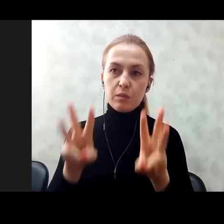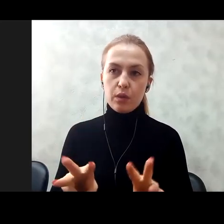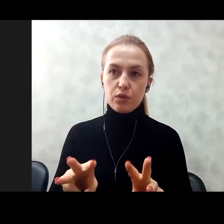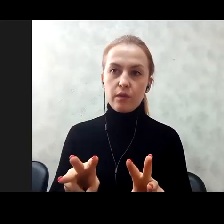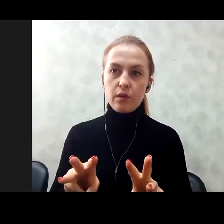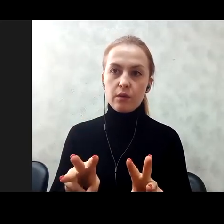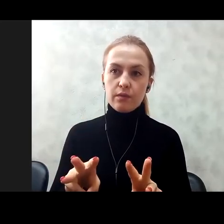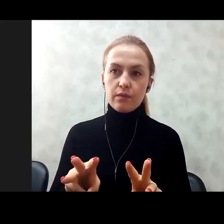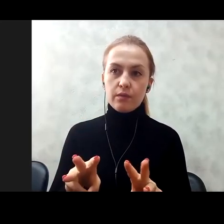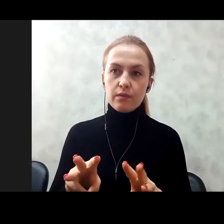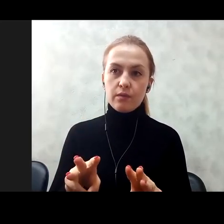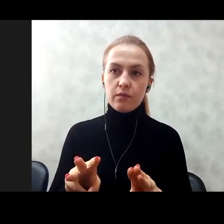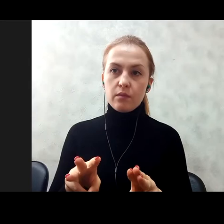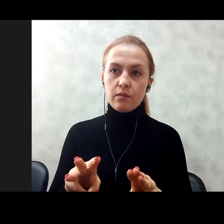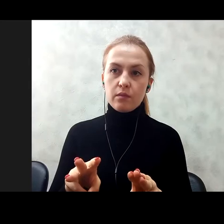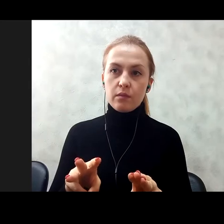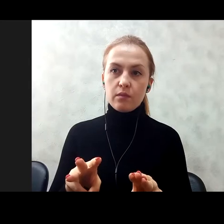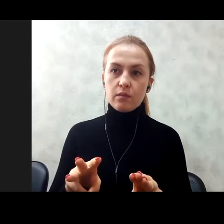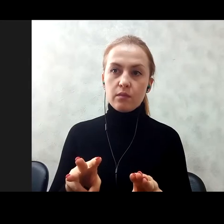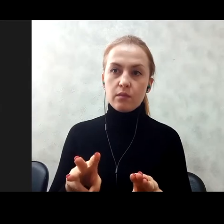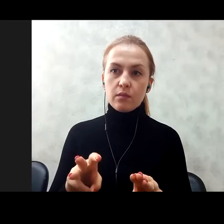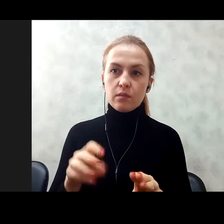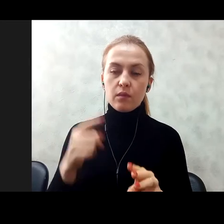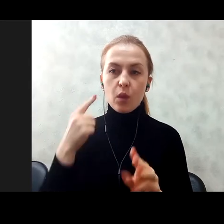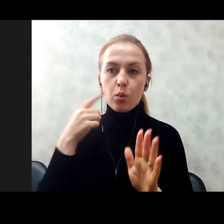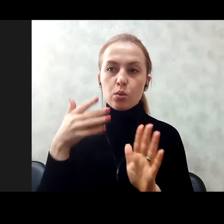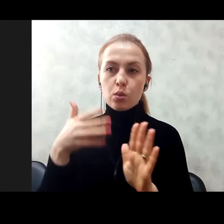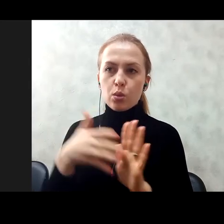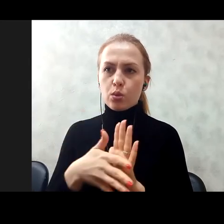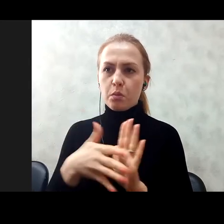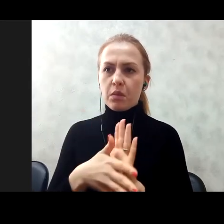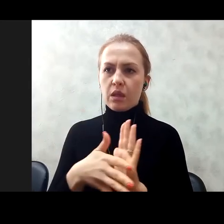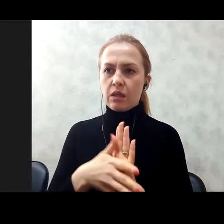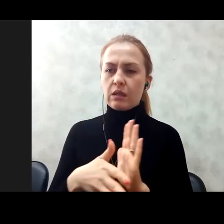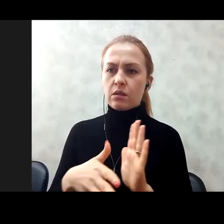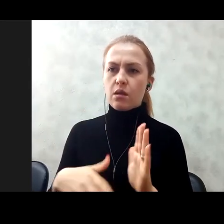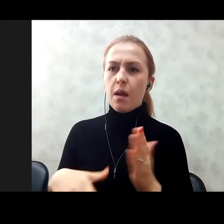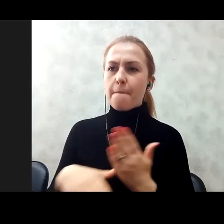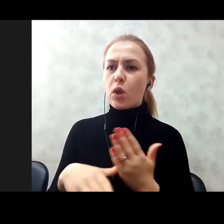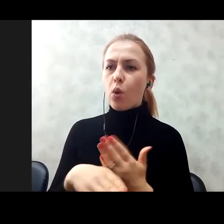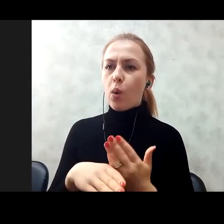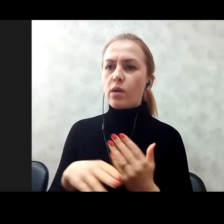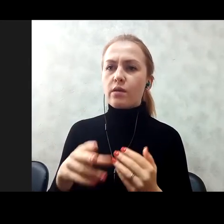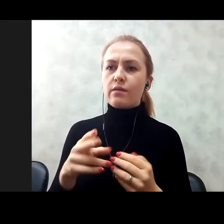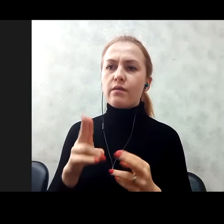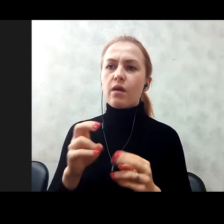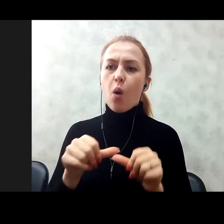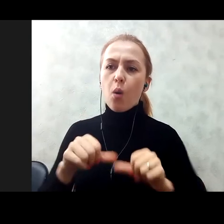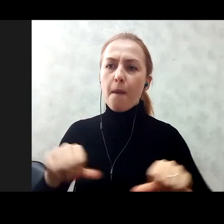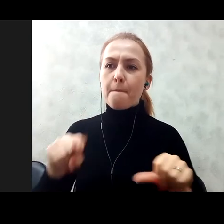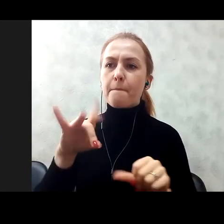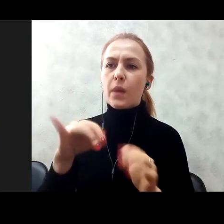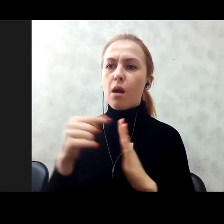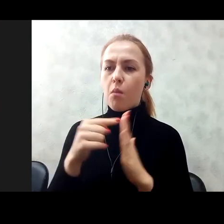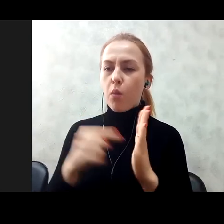districts to be formed properly and clearly so that both the commission members